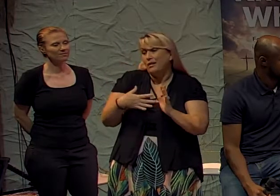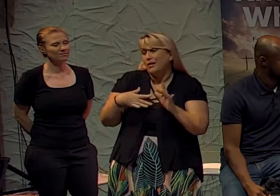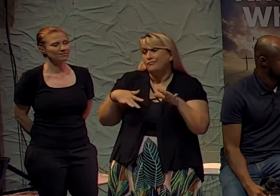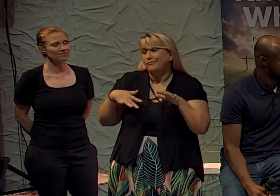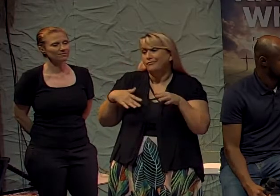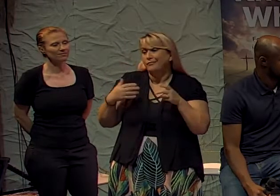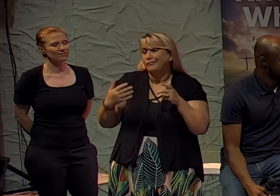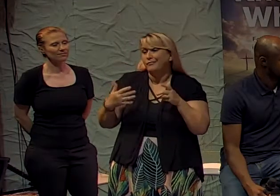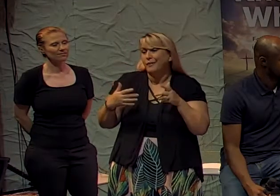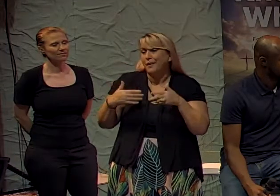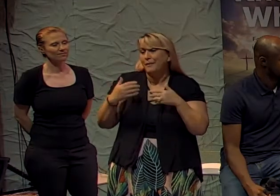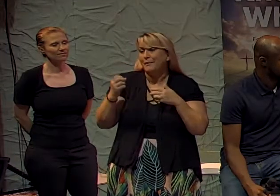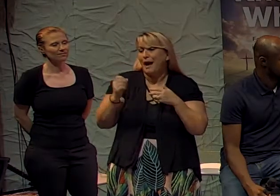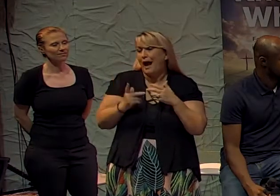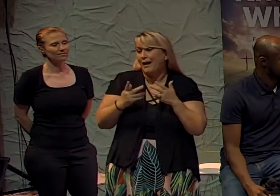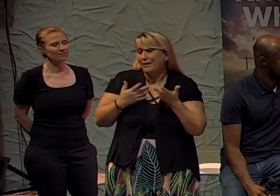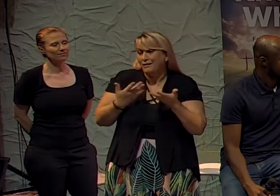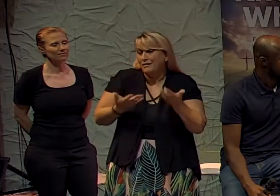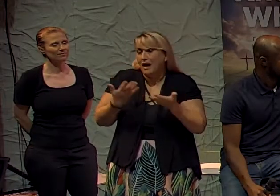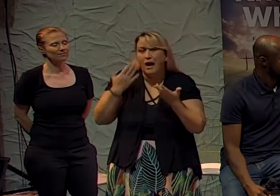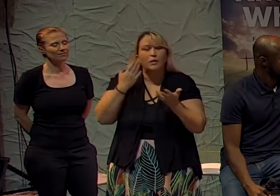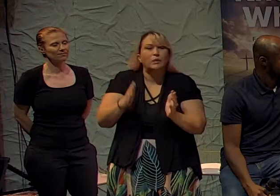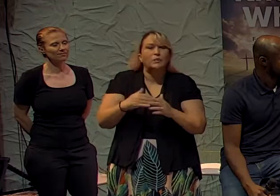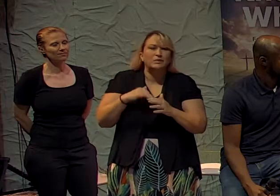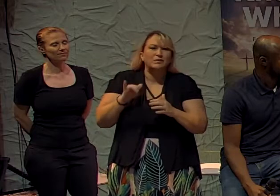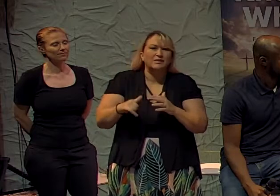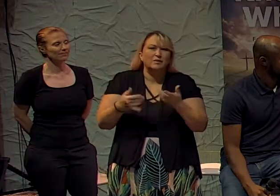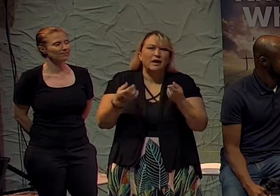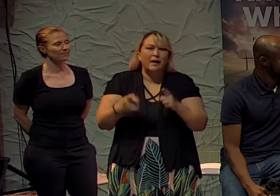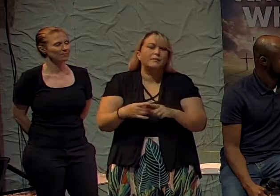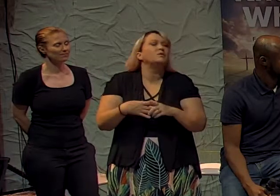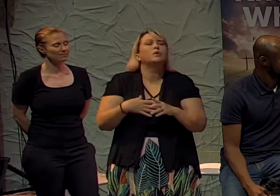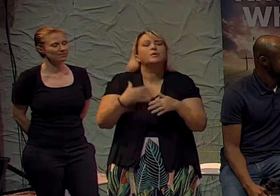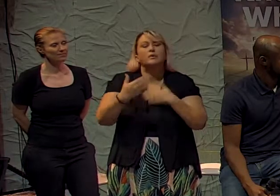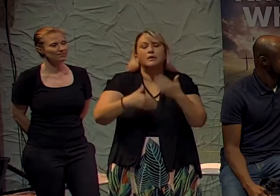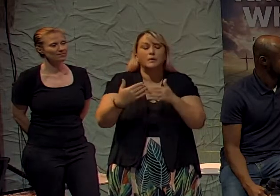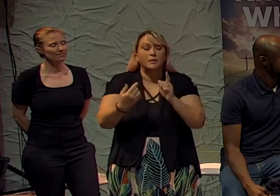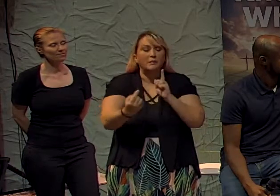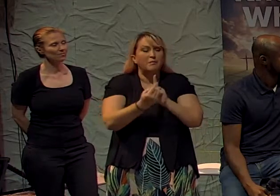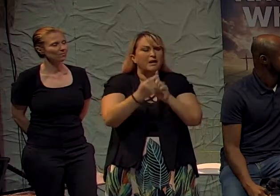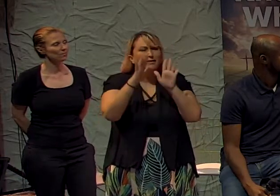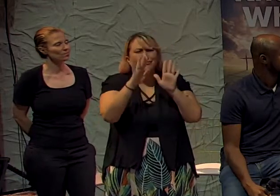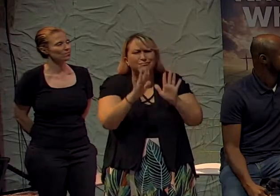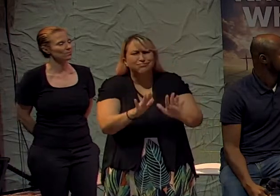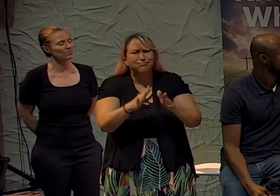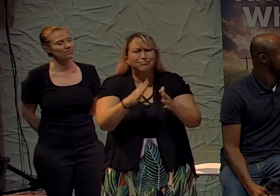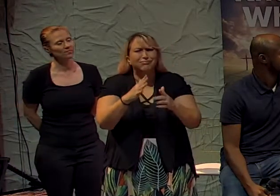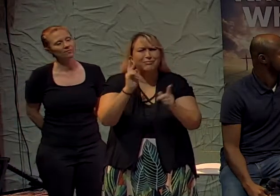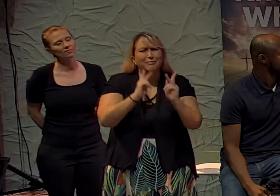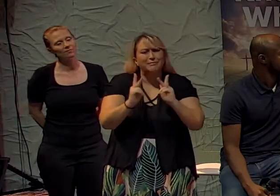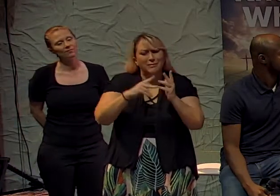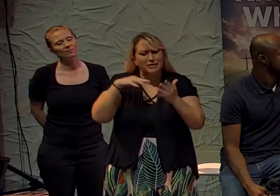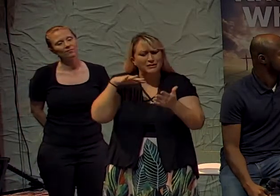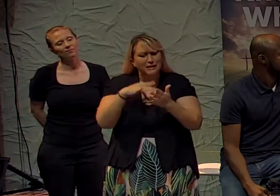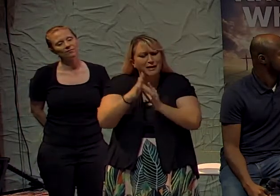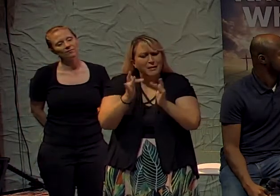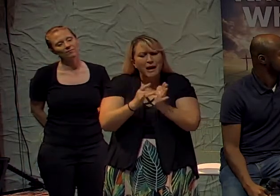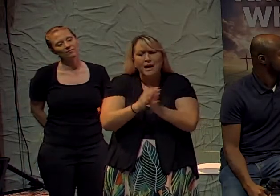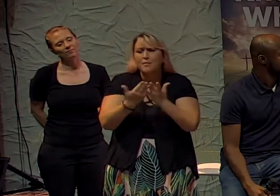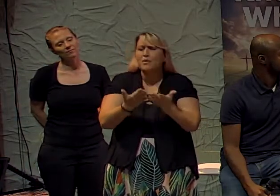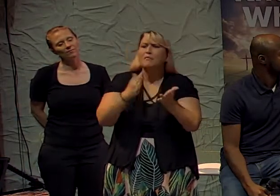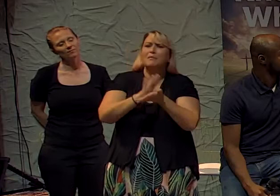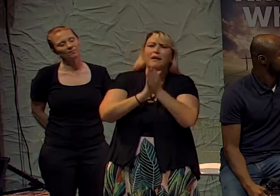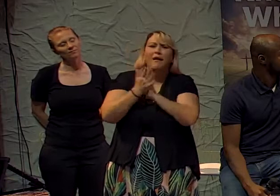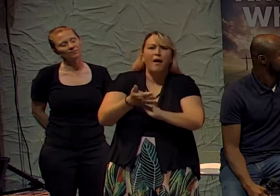that was sort of where we left it. So fast forward, we meet these great people, study the Bible with them, and become disciples. And